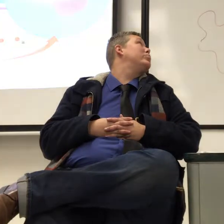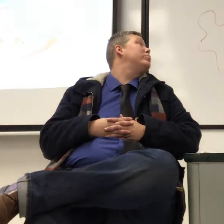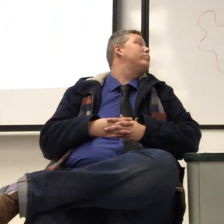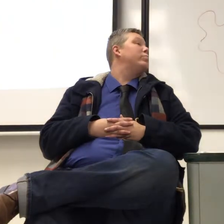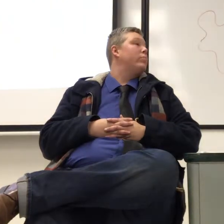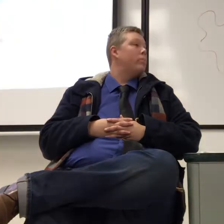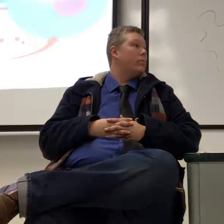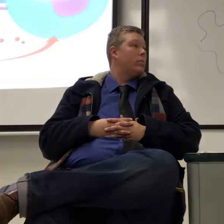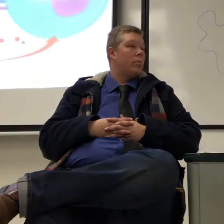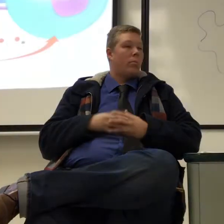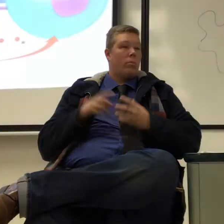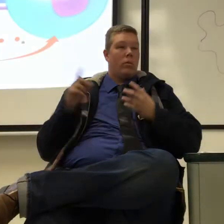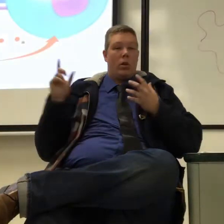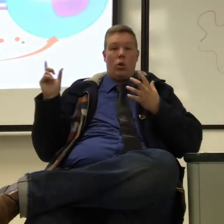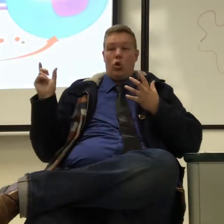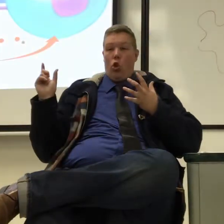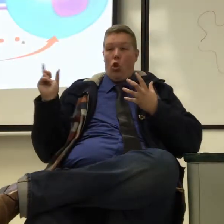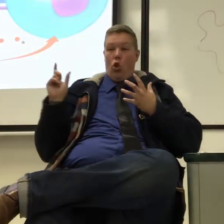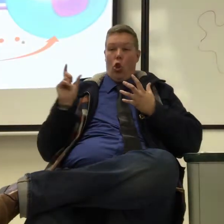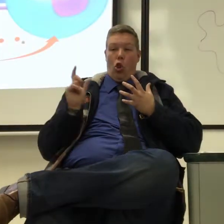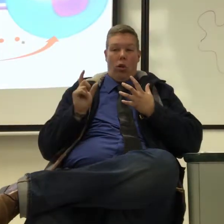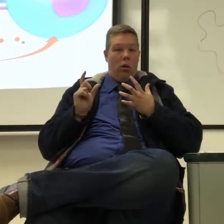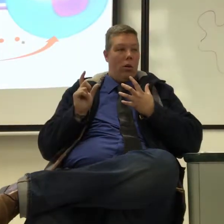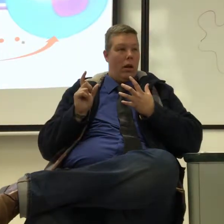and it has a T cell receptor